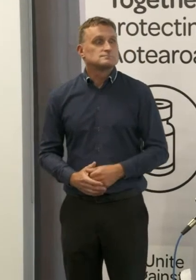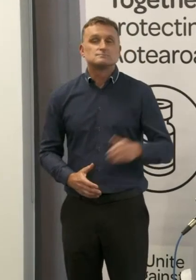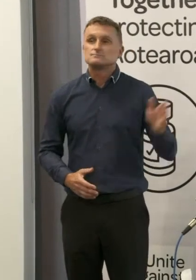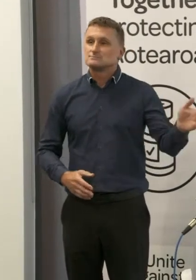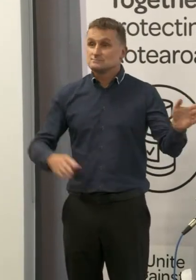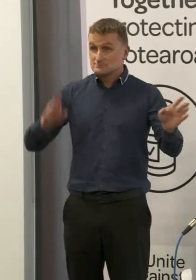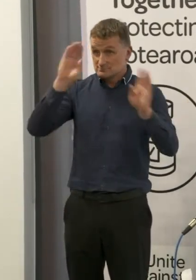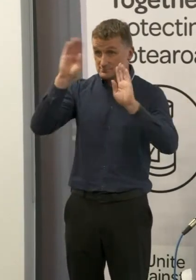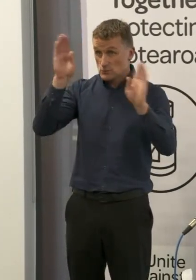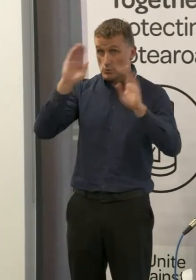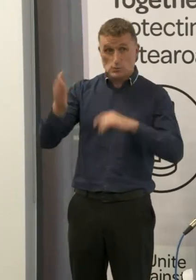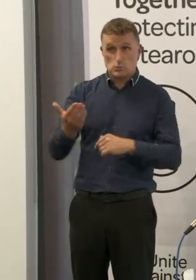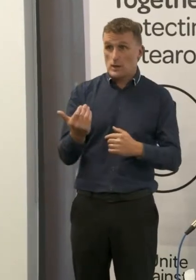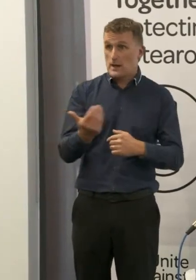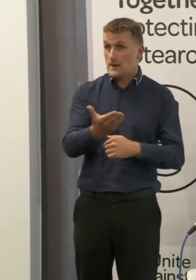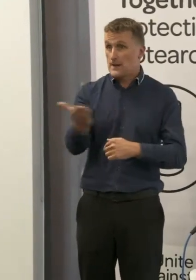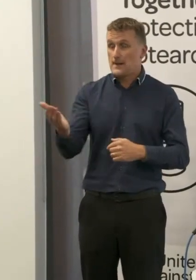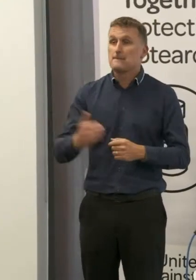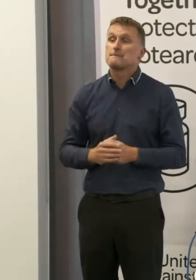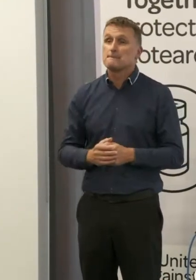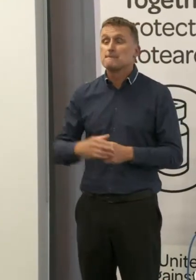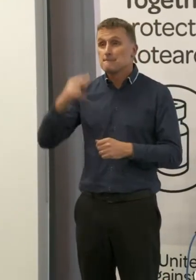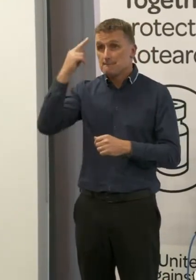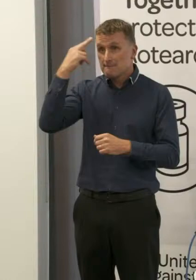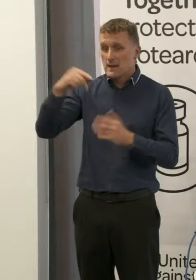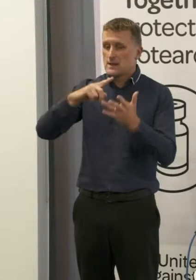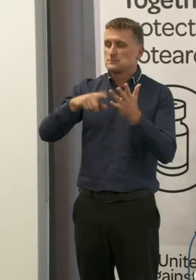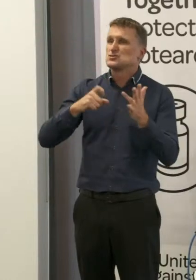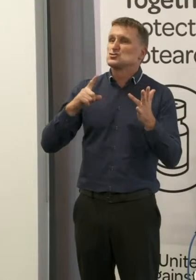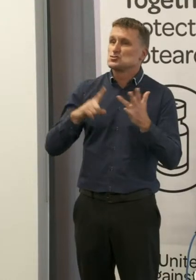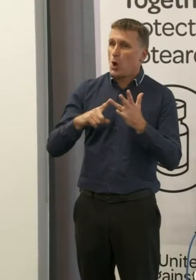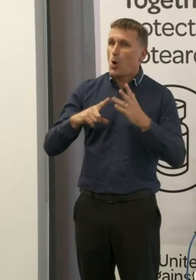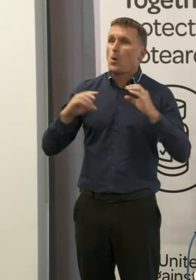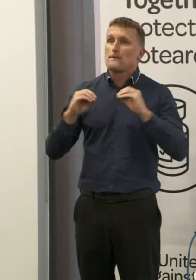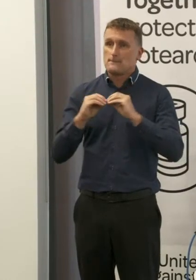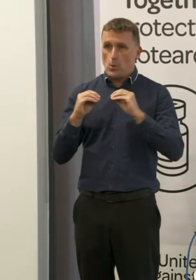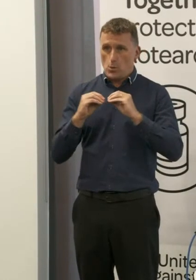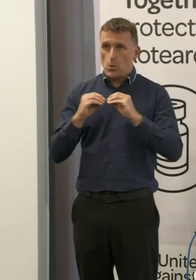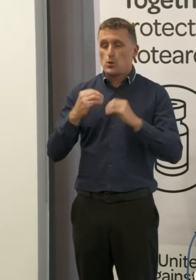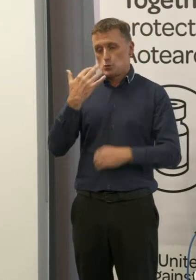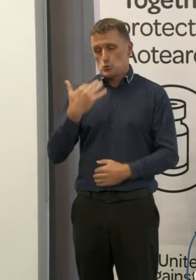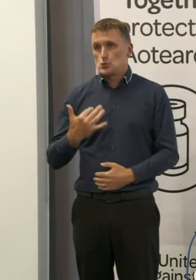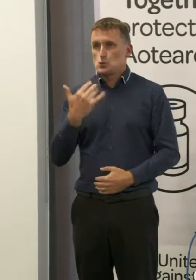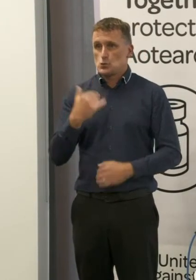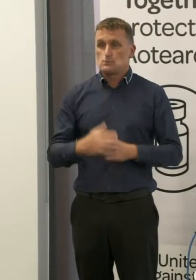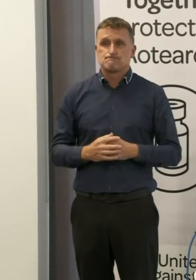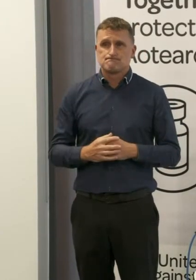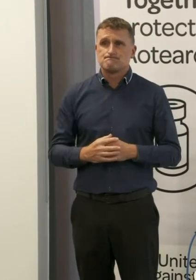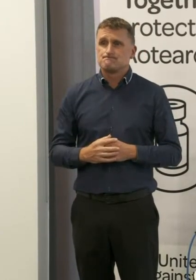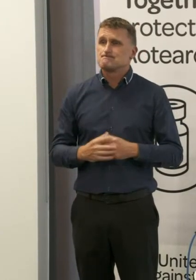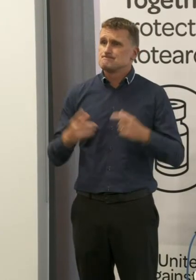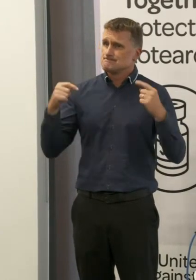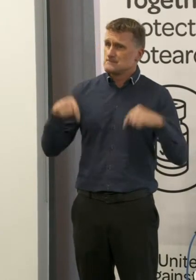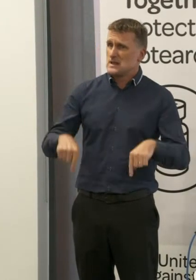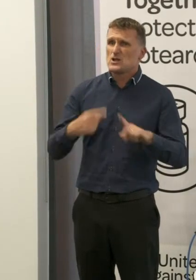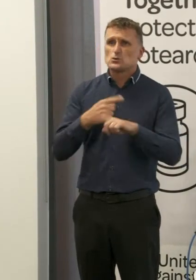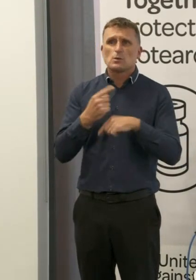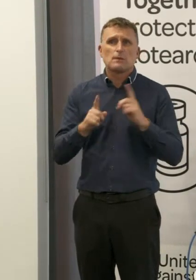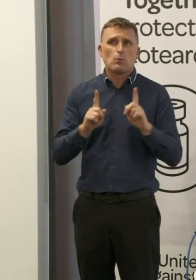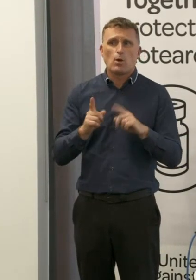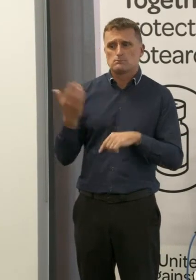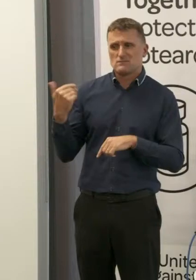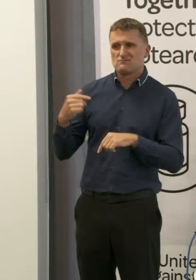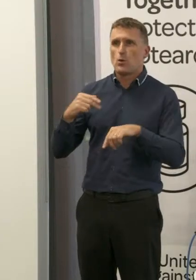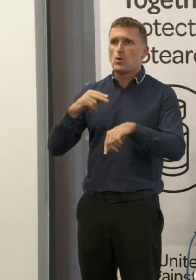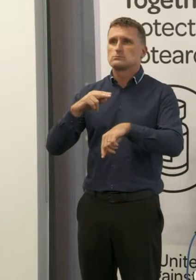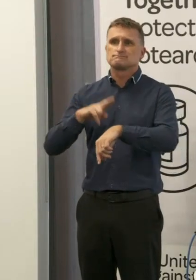Kia ora koutou, ko Joe Bourne, taku ingoa. So I'm just here to talk through a bit of the detail that Ashley has touched